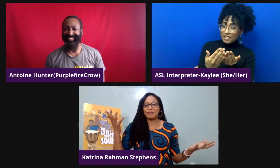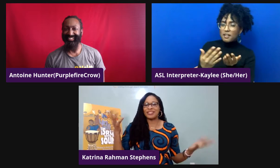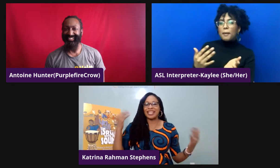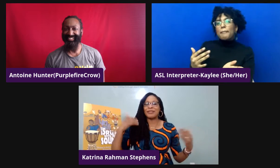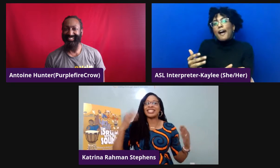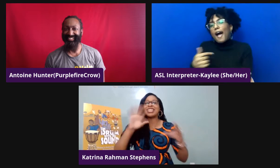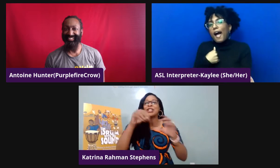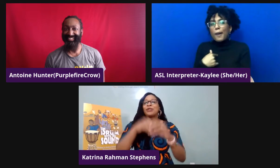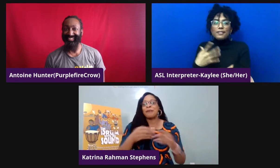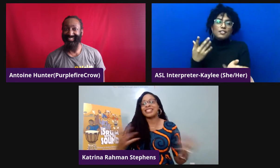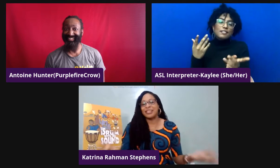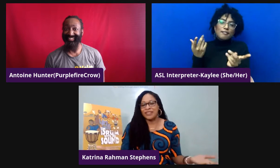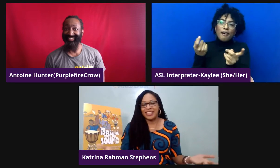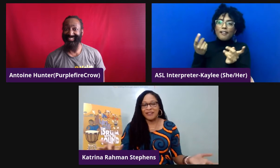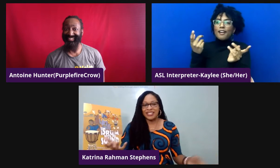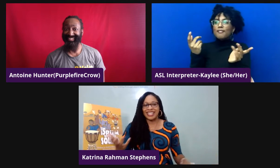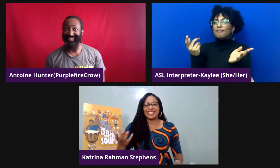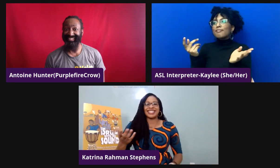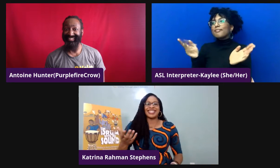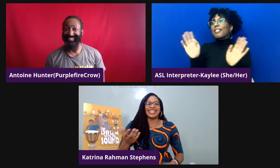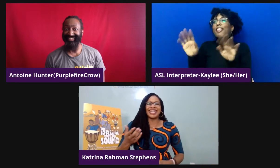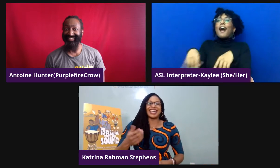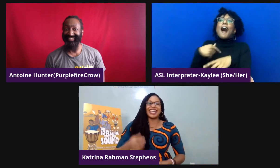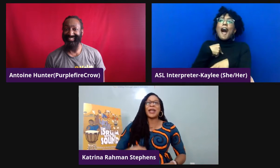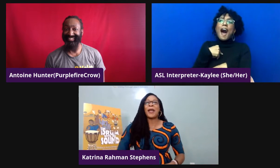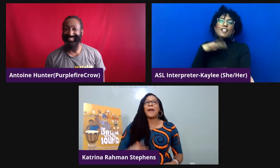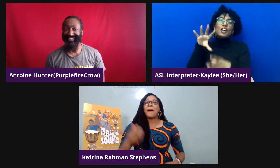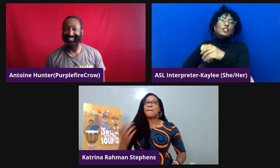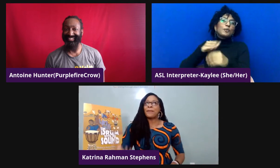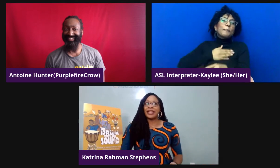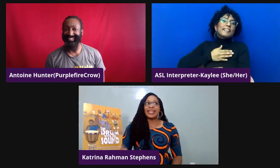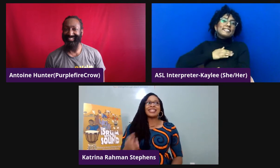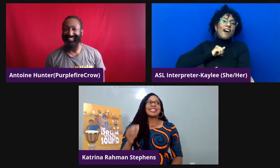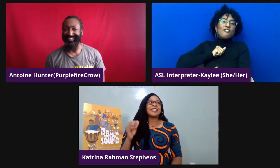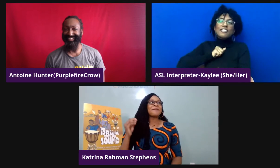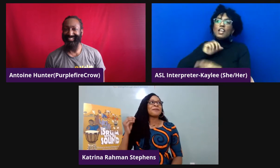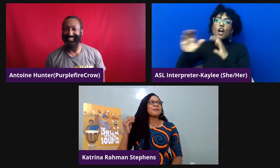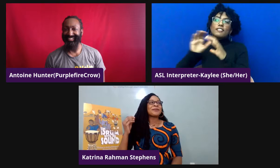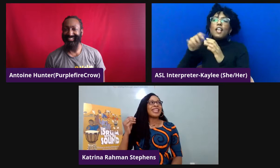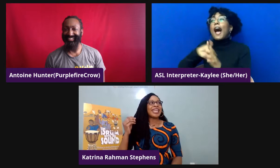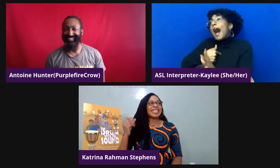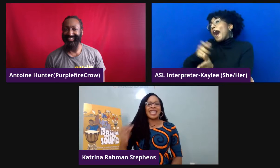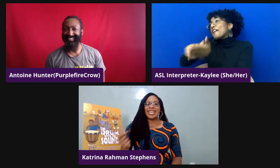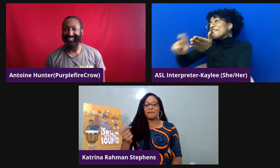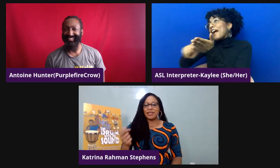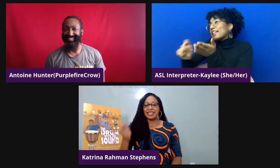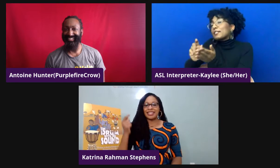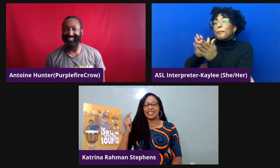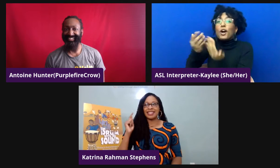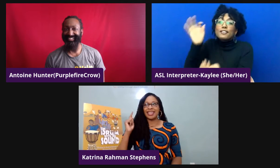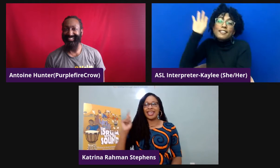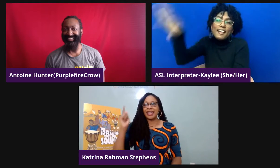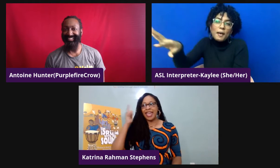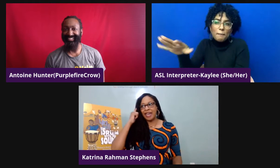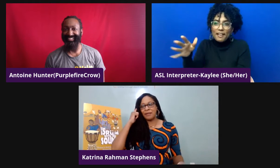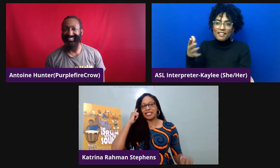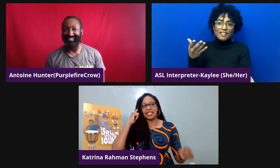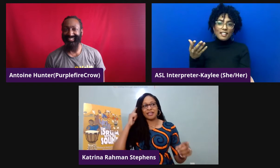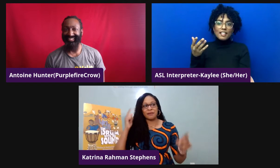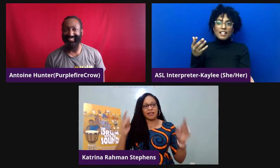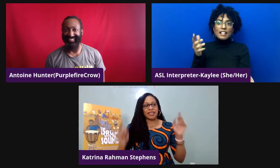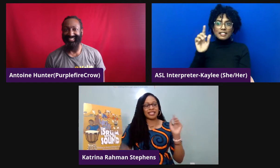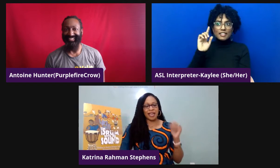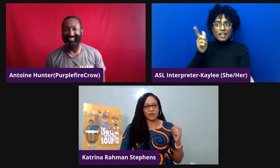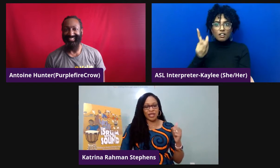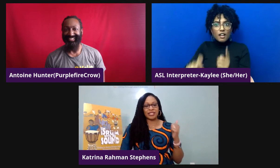write these books? I'm just including myself in the conversation. But it hit me. It had me to